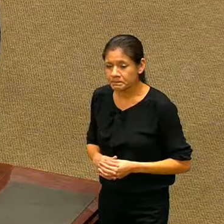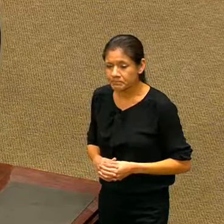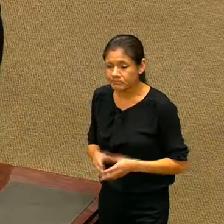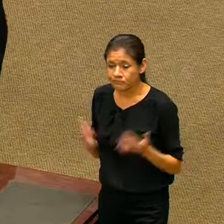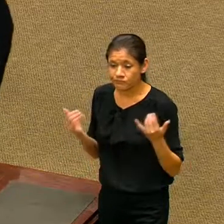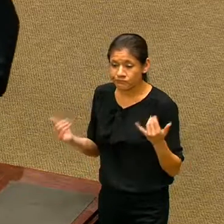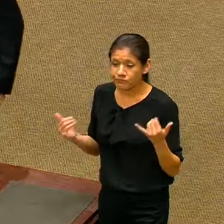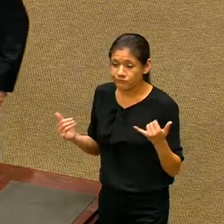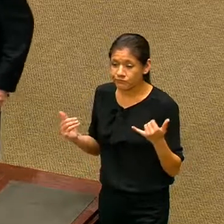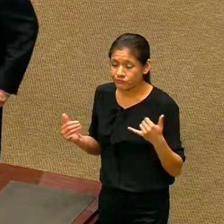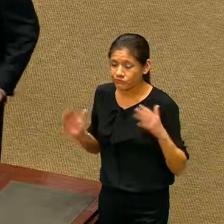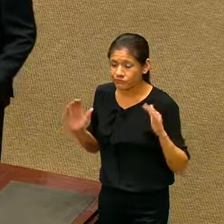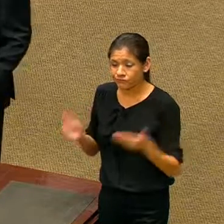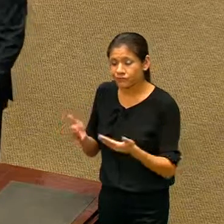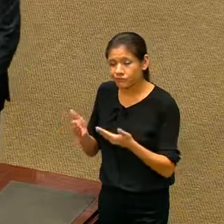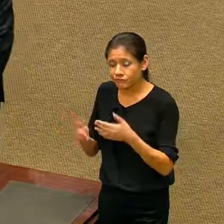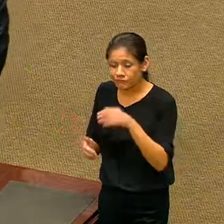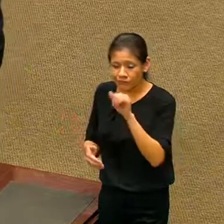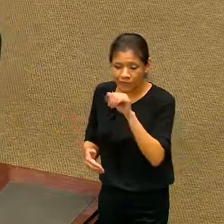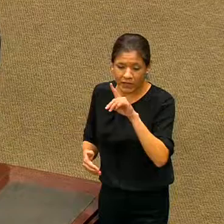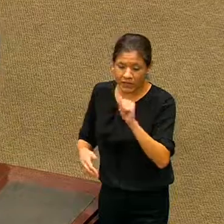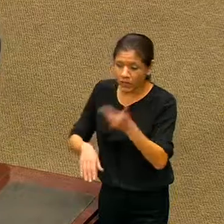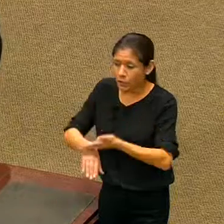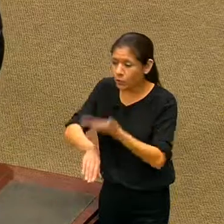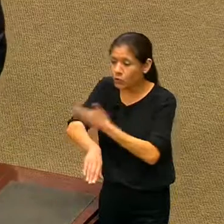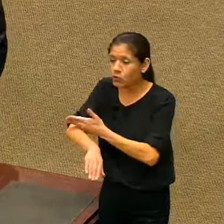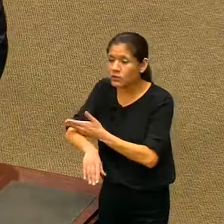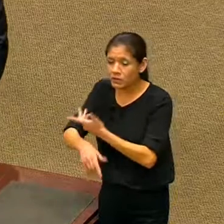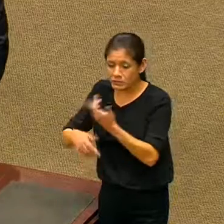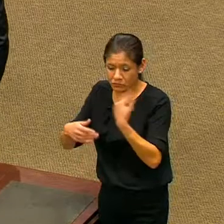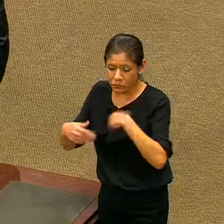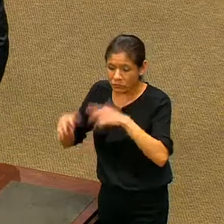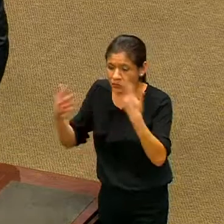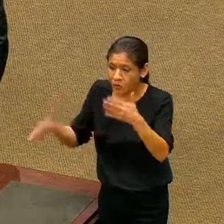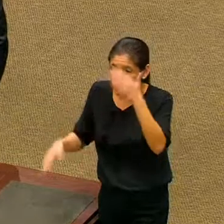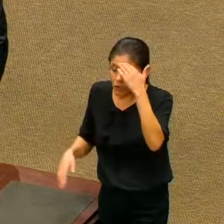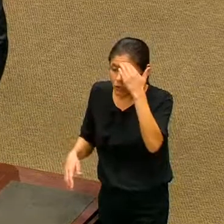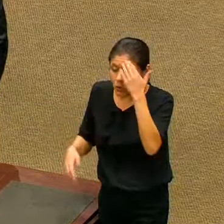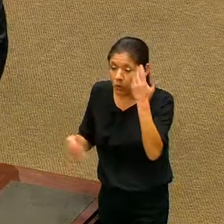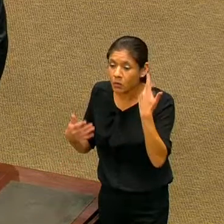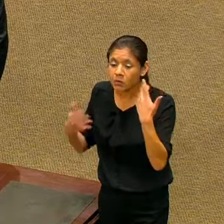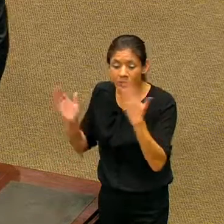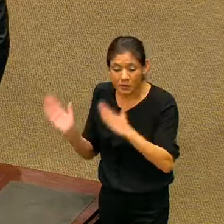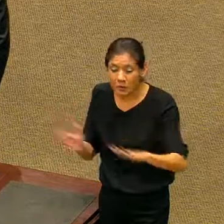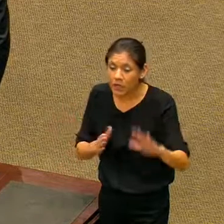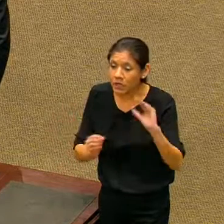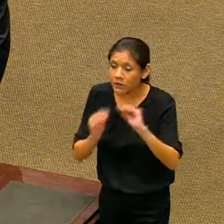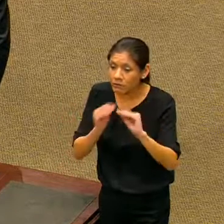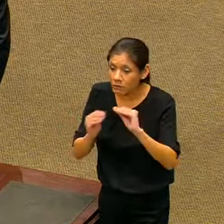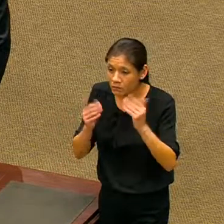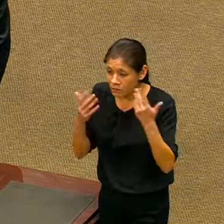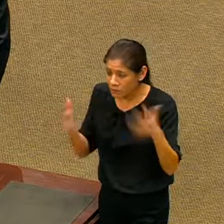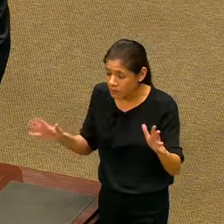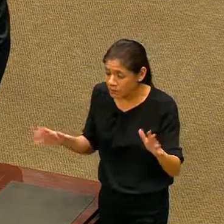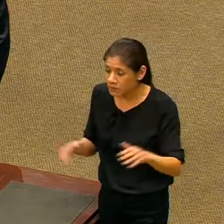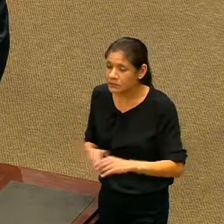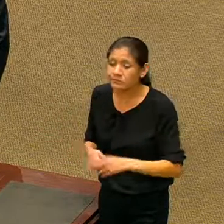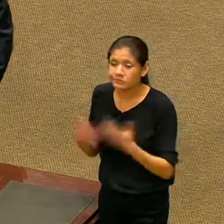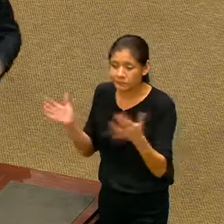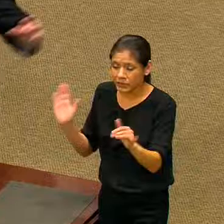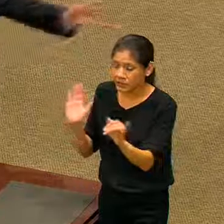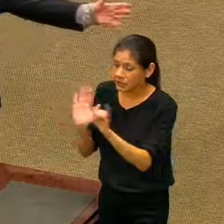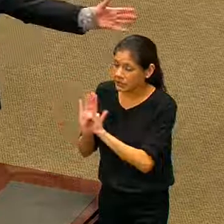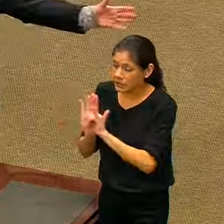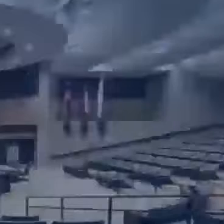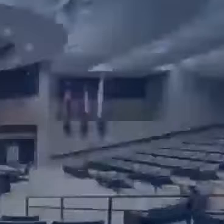Now, I want to get into our ADA improvements, what we know of, and what we already plan to fix. It's been